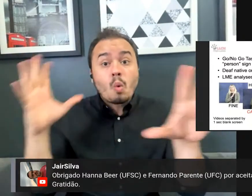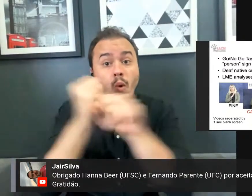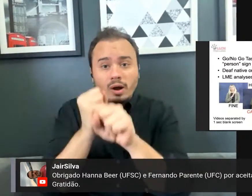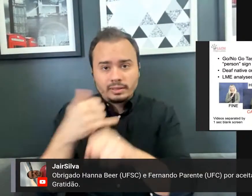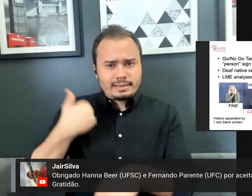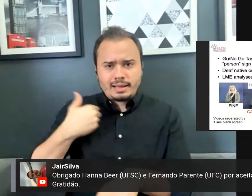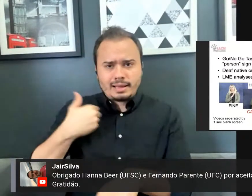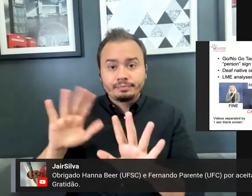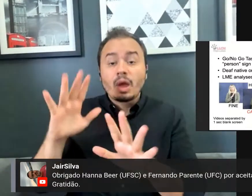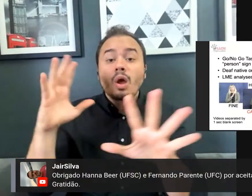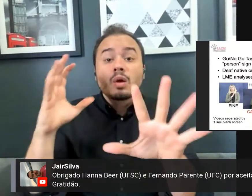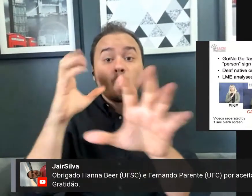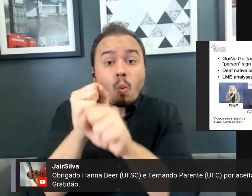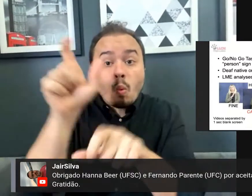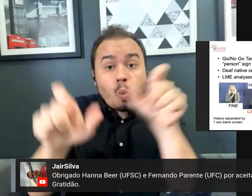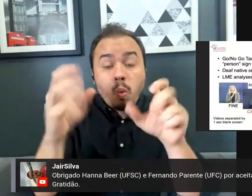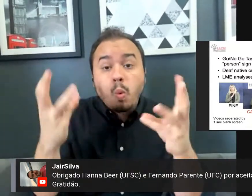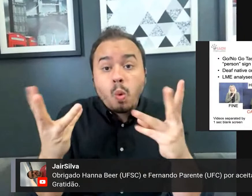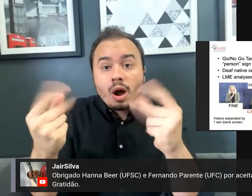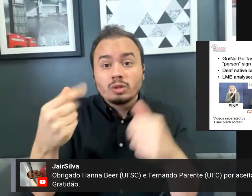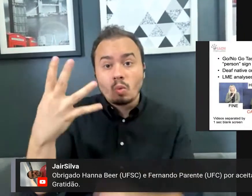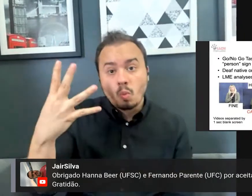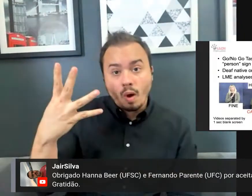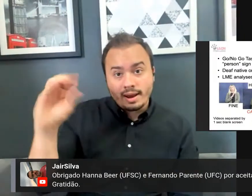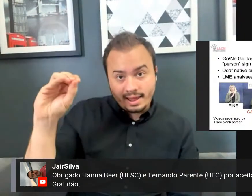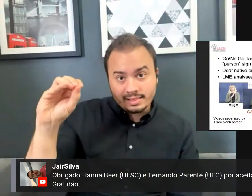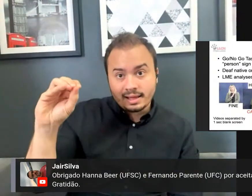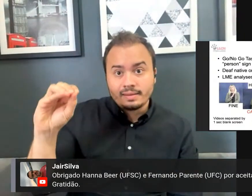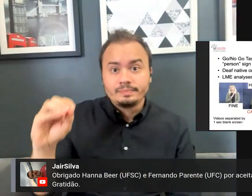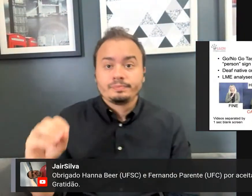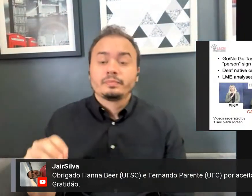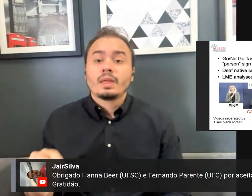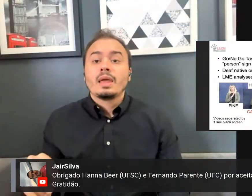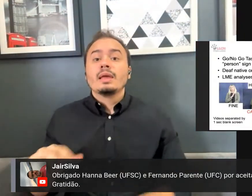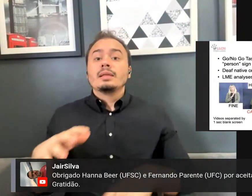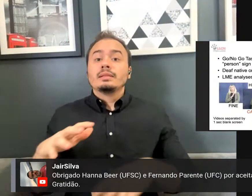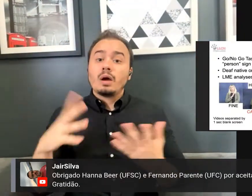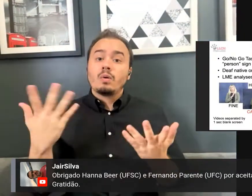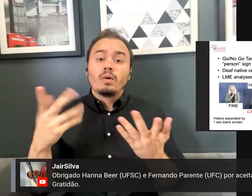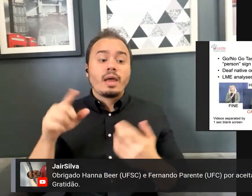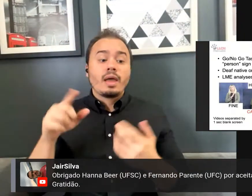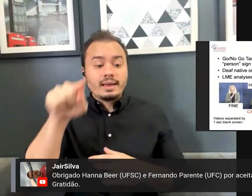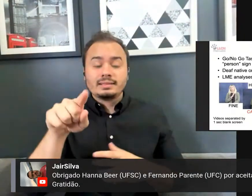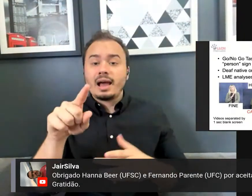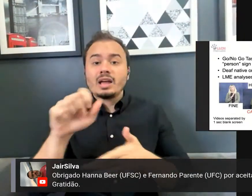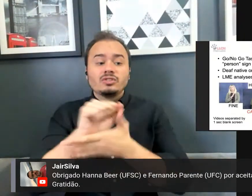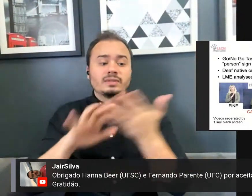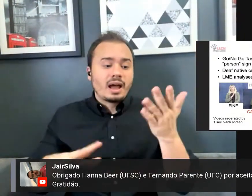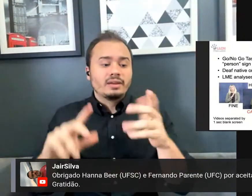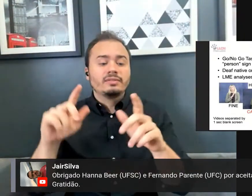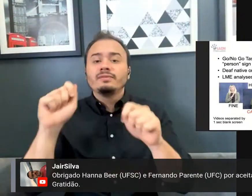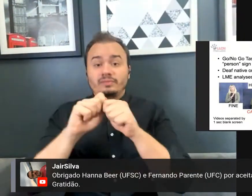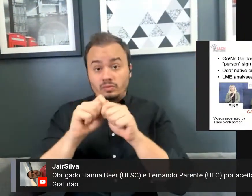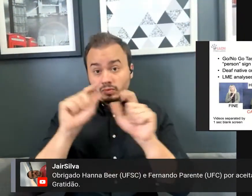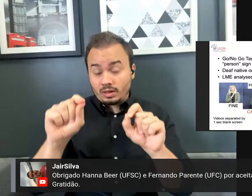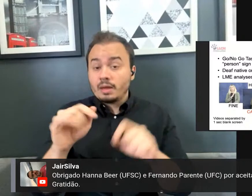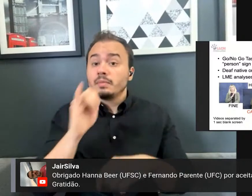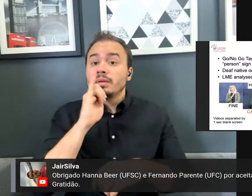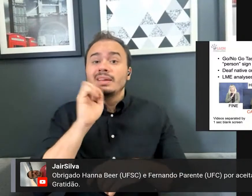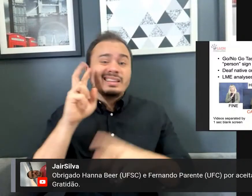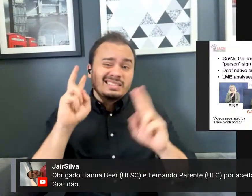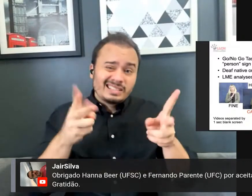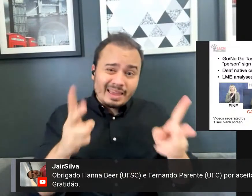that was the target. So their task was to press a button whenever you see a person sign, like boy or mother